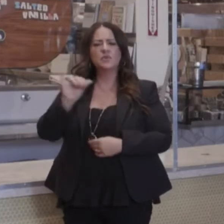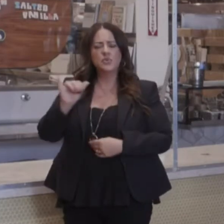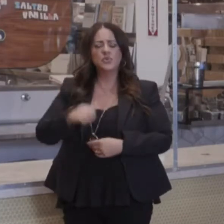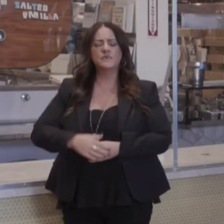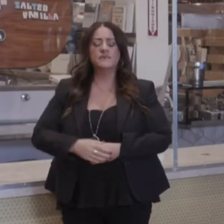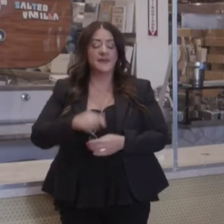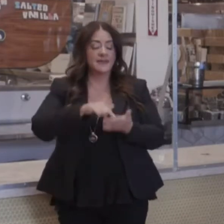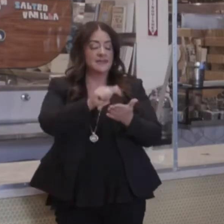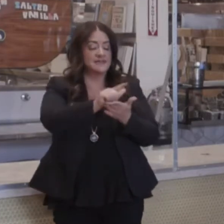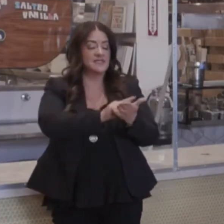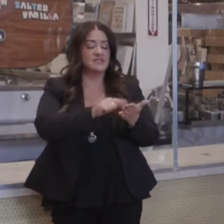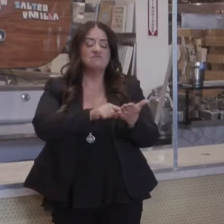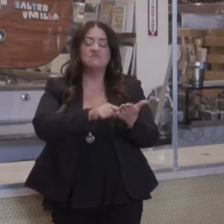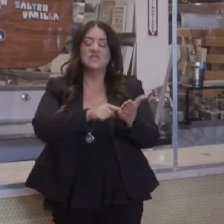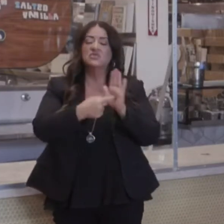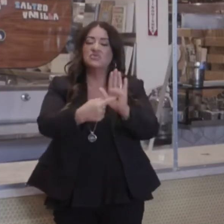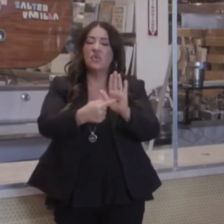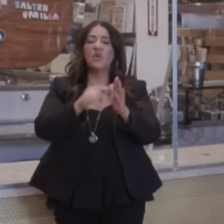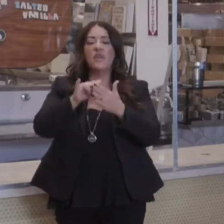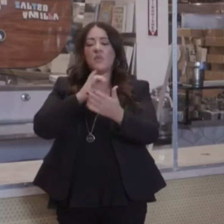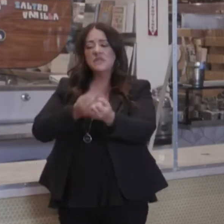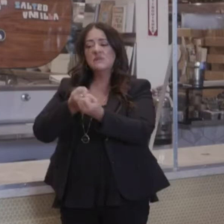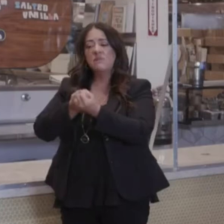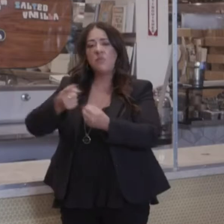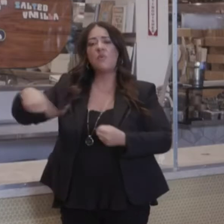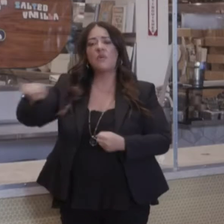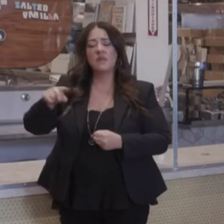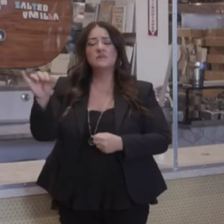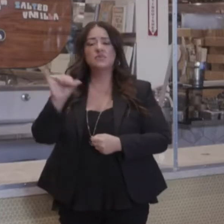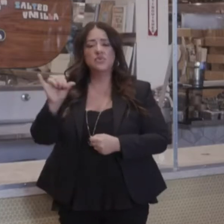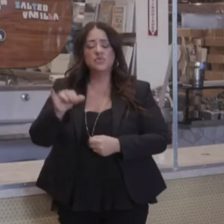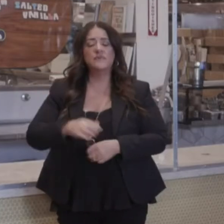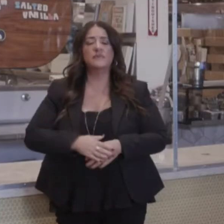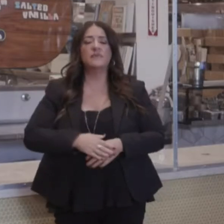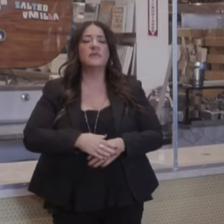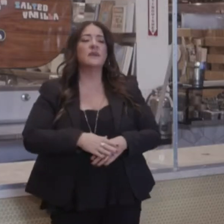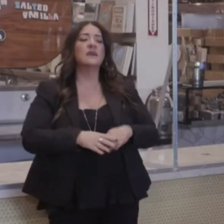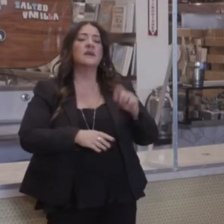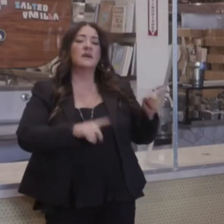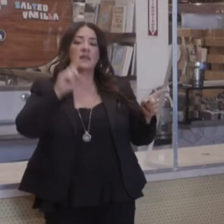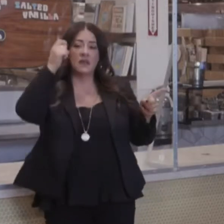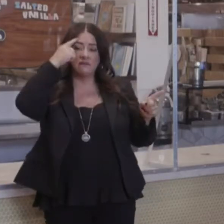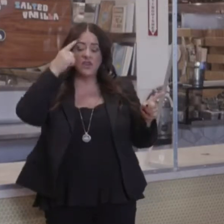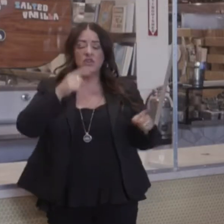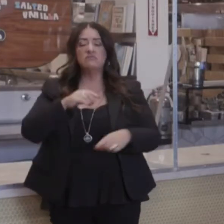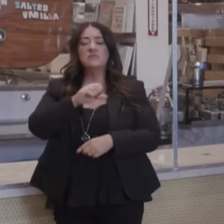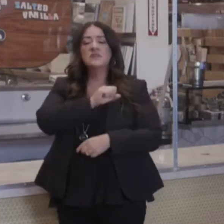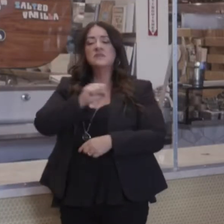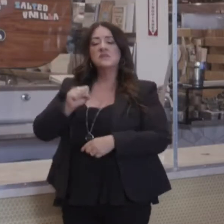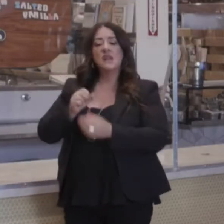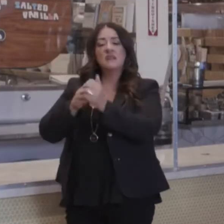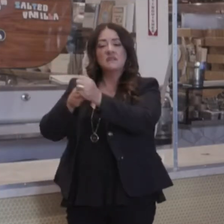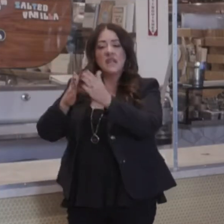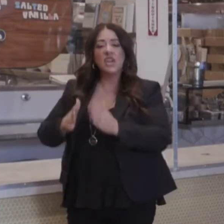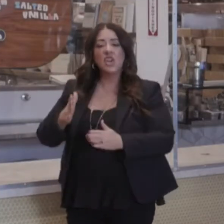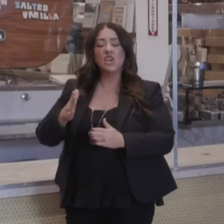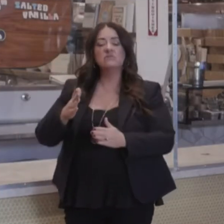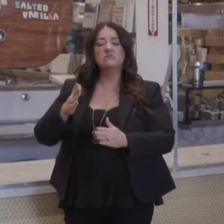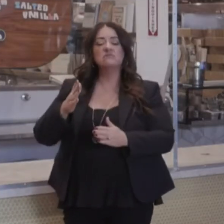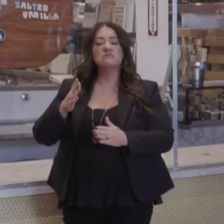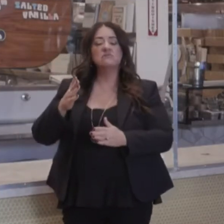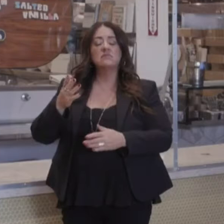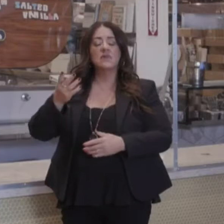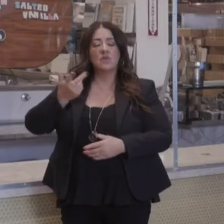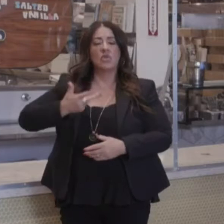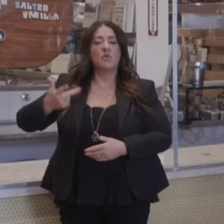that we will stand with them too. The governor, the pro tem, and I are symbols here today. We symbolize the